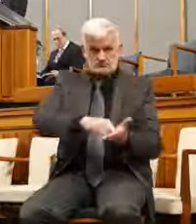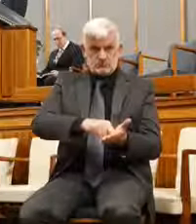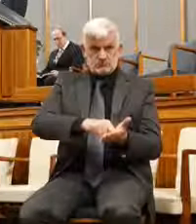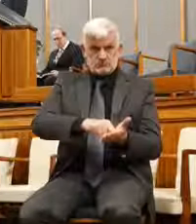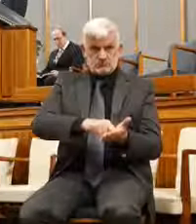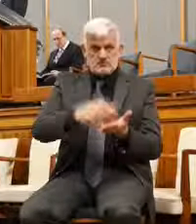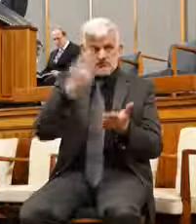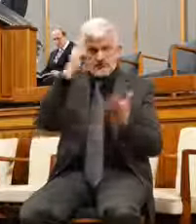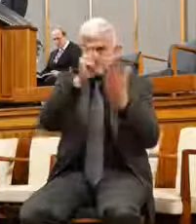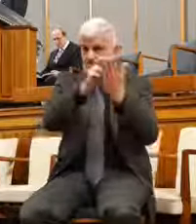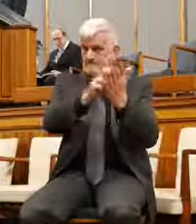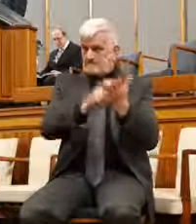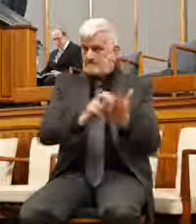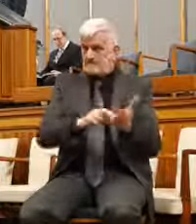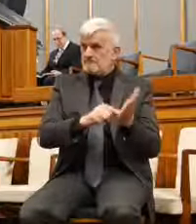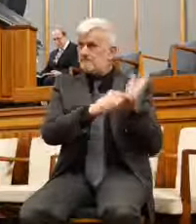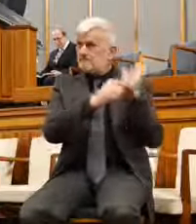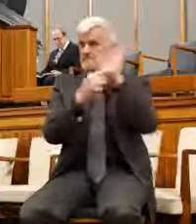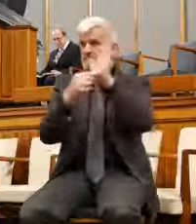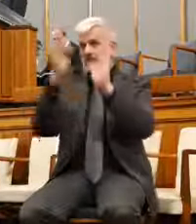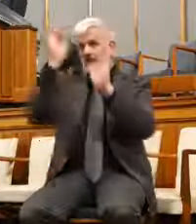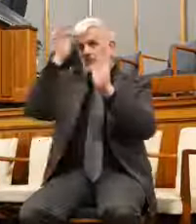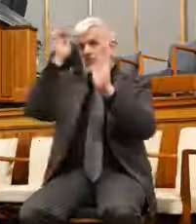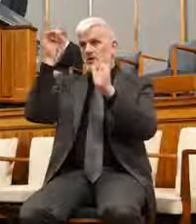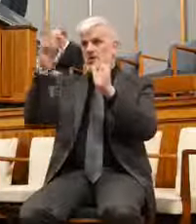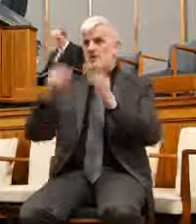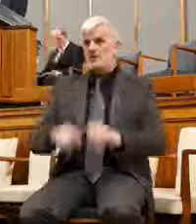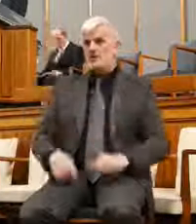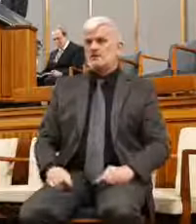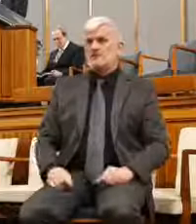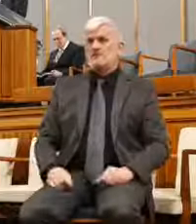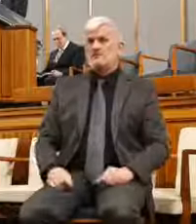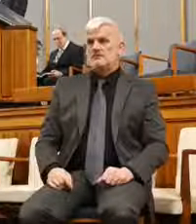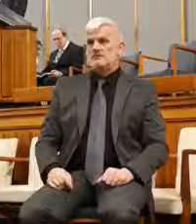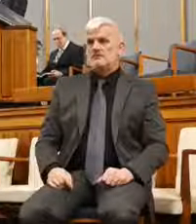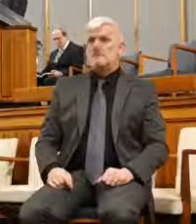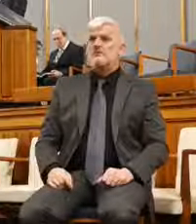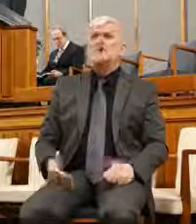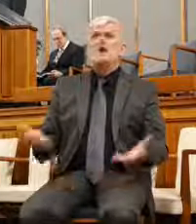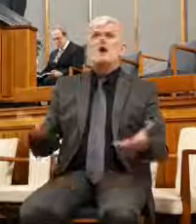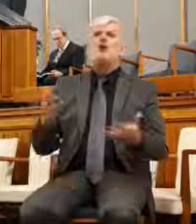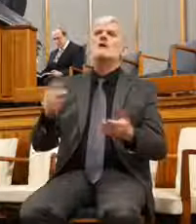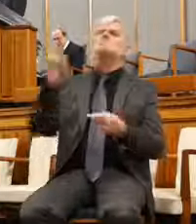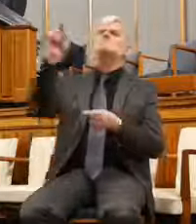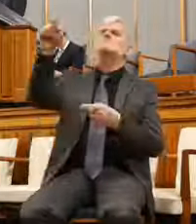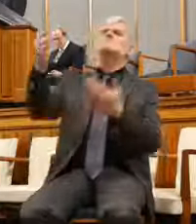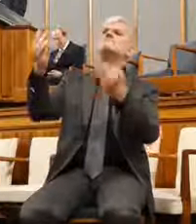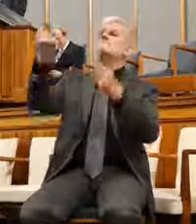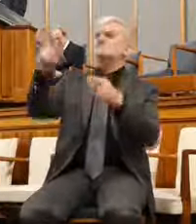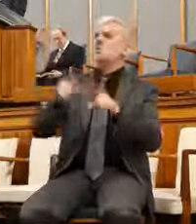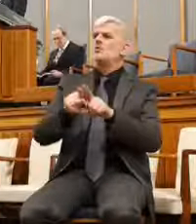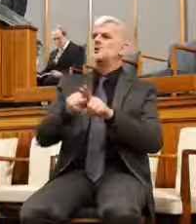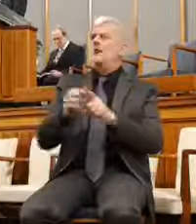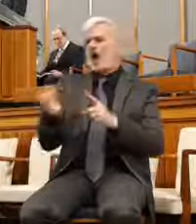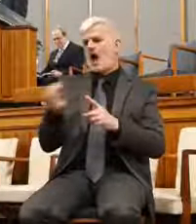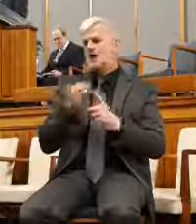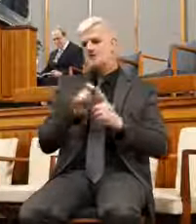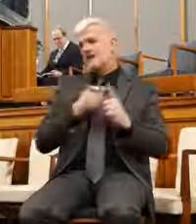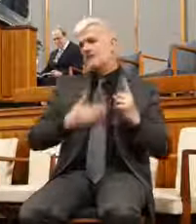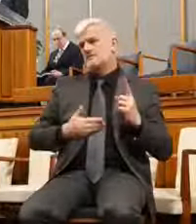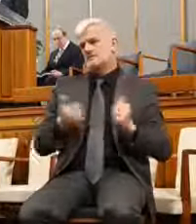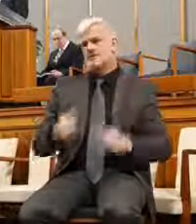Forms to add London-based names are available in the entrance vestibule and our church offices. And now